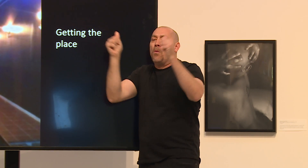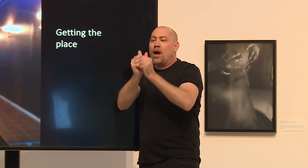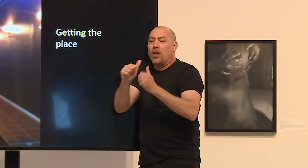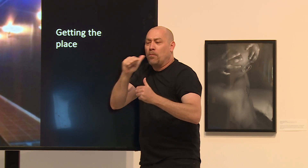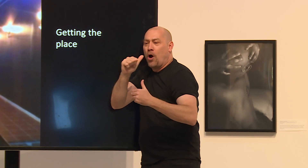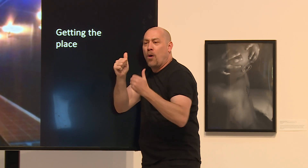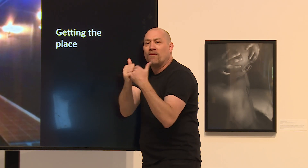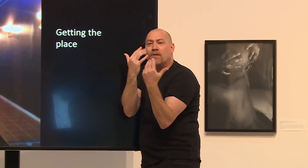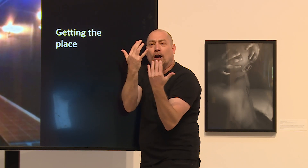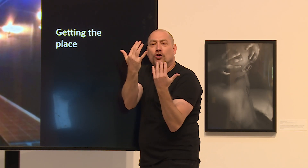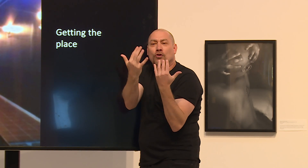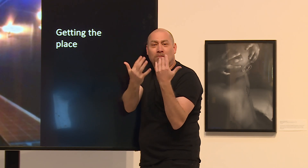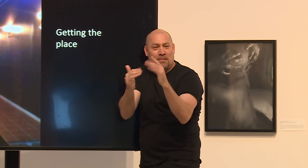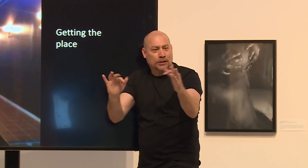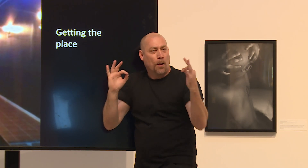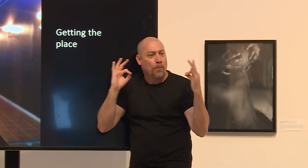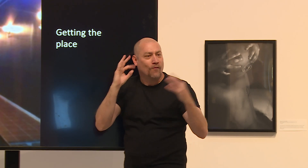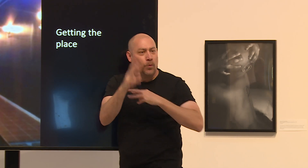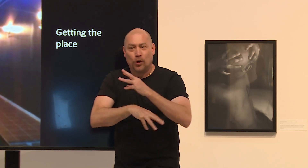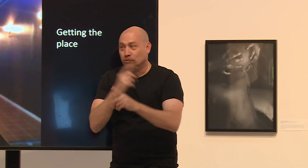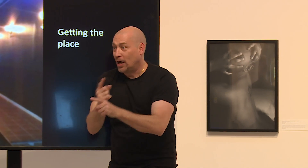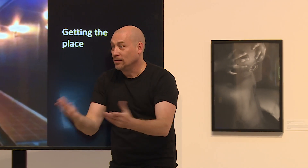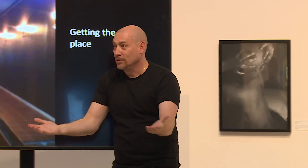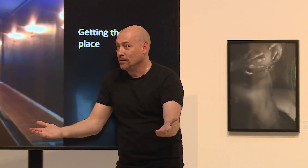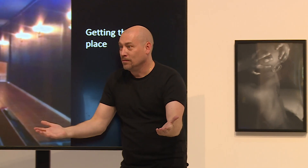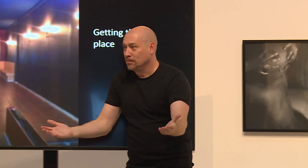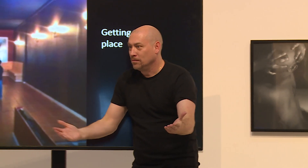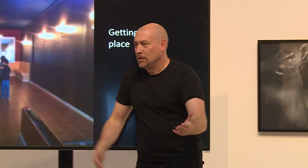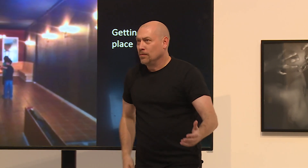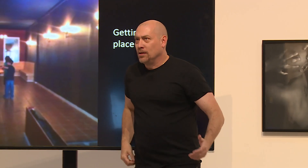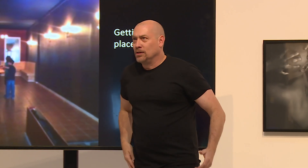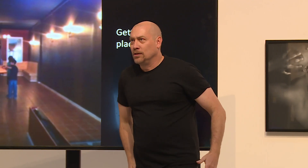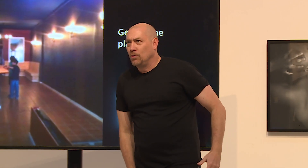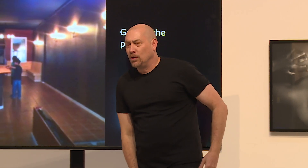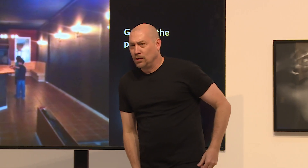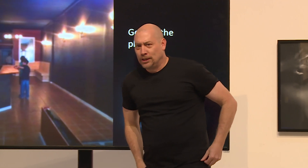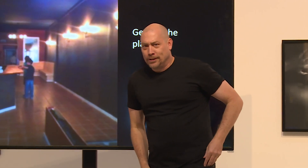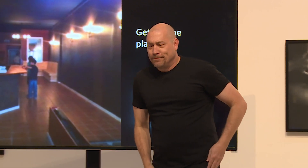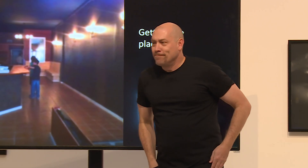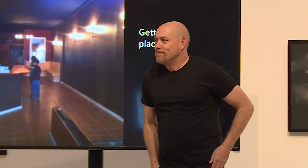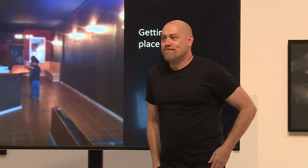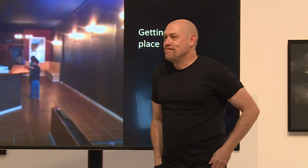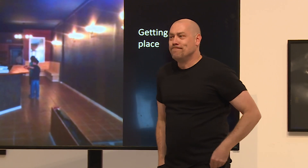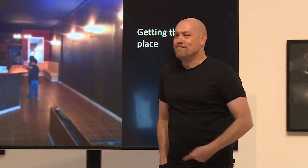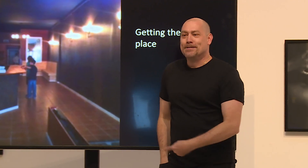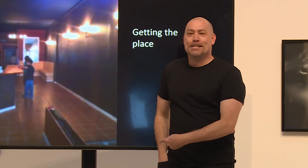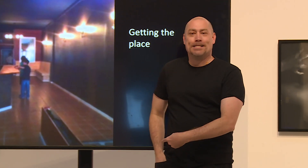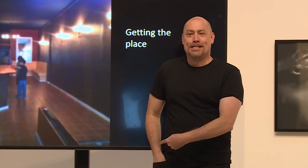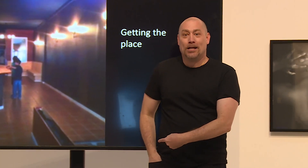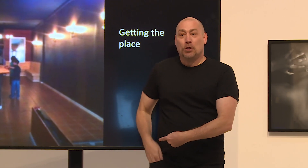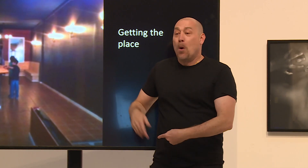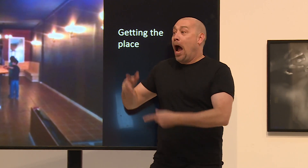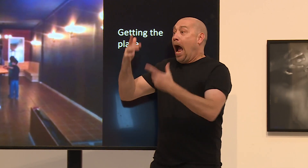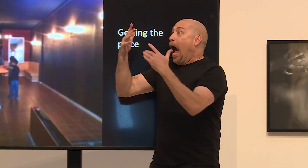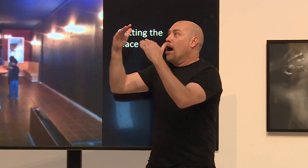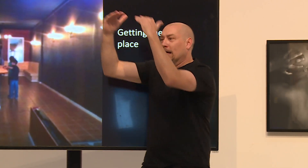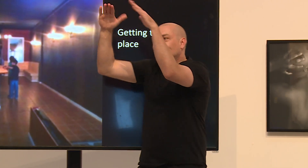with a roof where we could have a skyline and a fire and